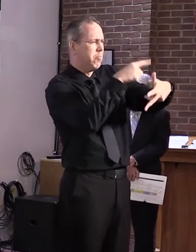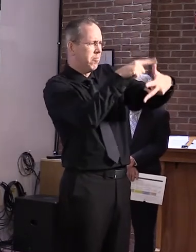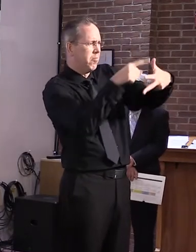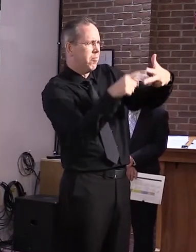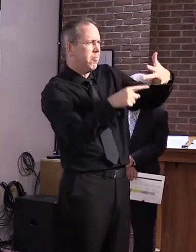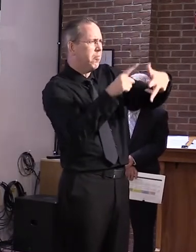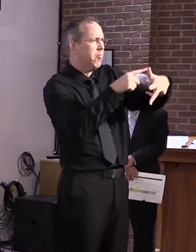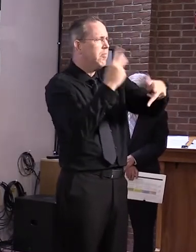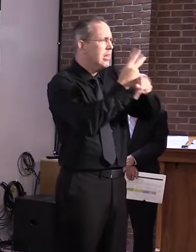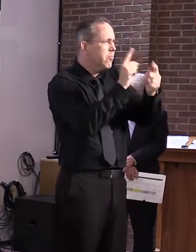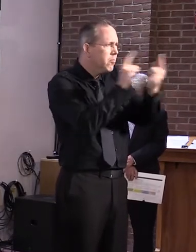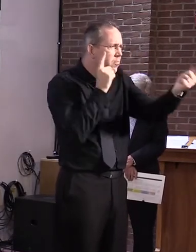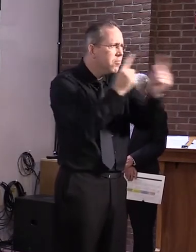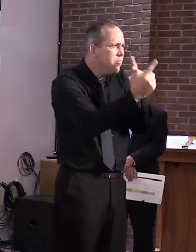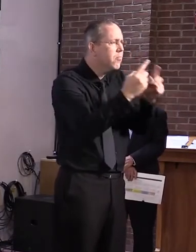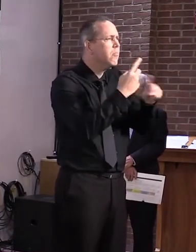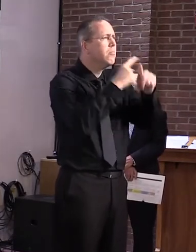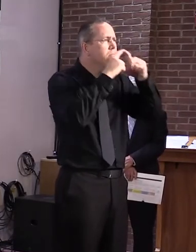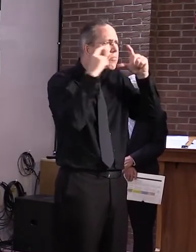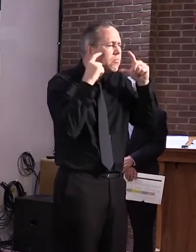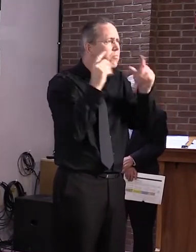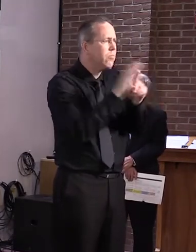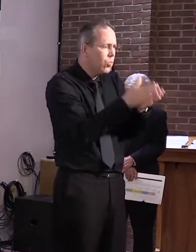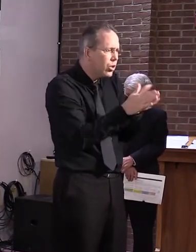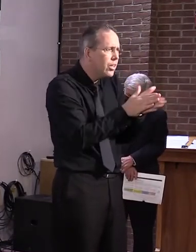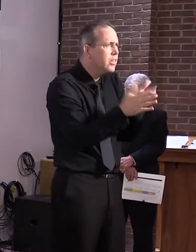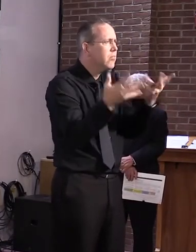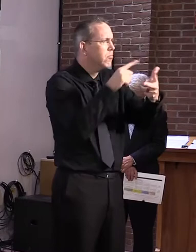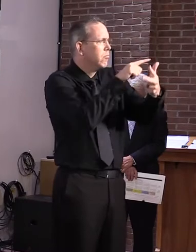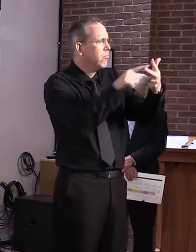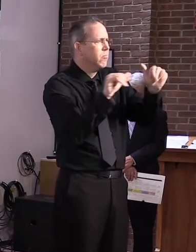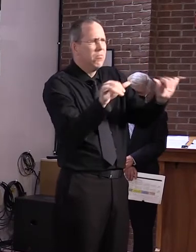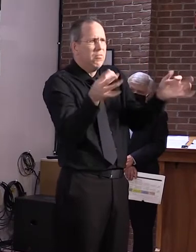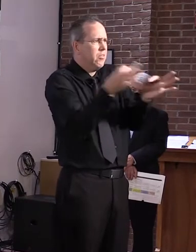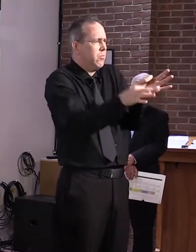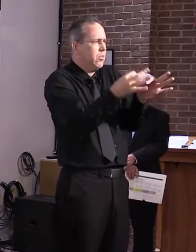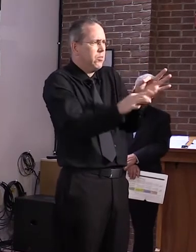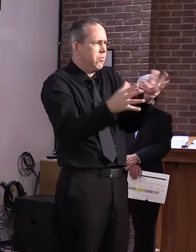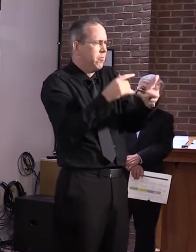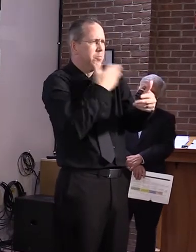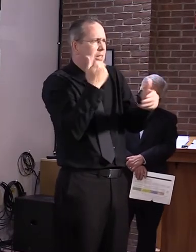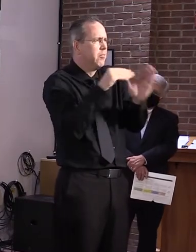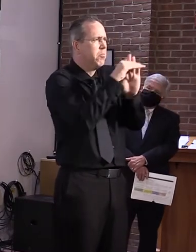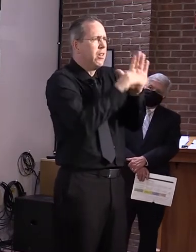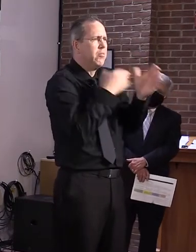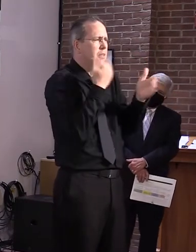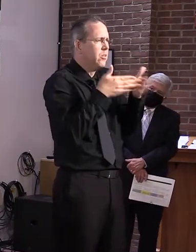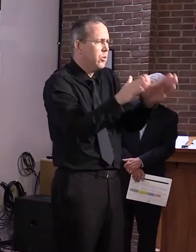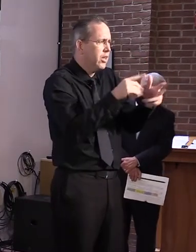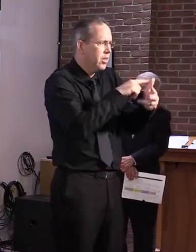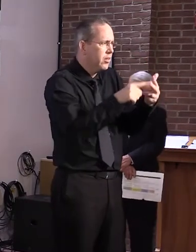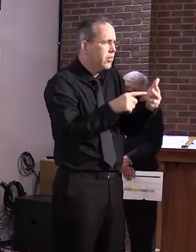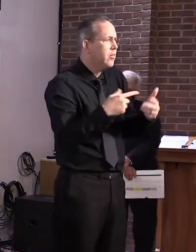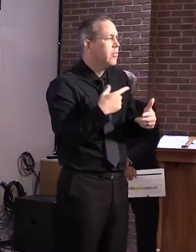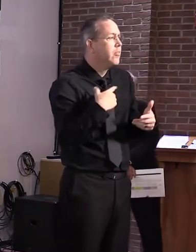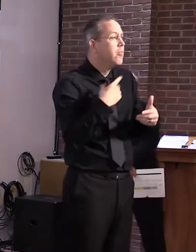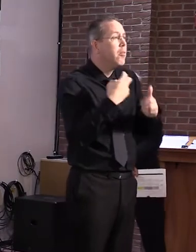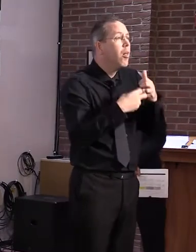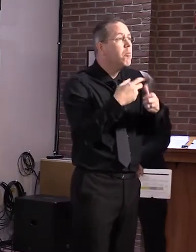it's the best policy. The enforcement piece is always the problem, as we've seen throughout the country. I